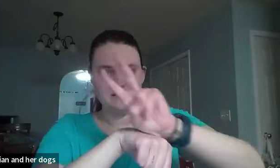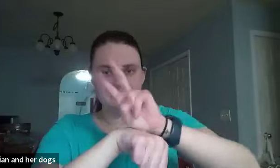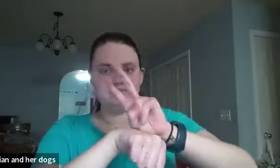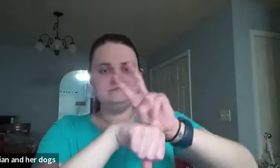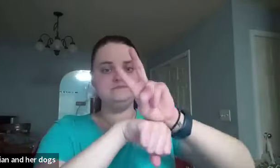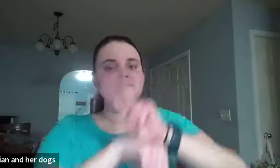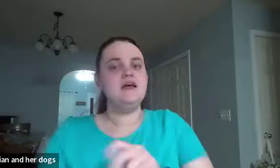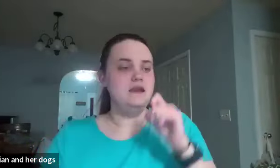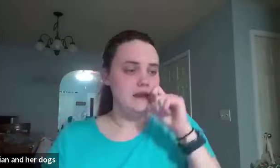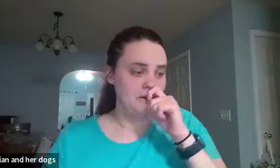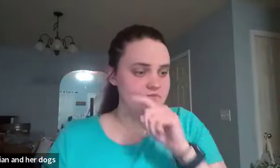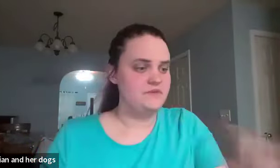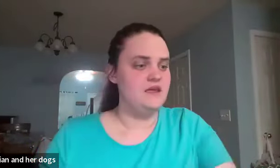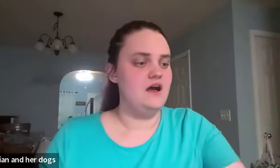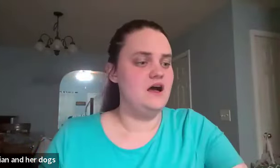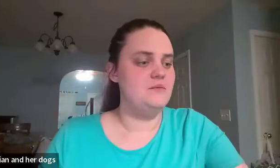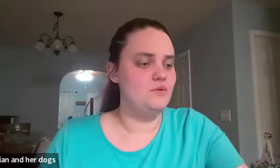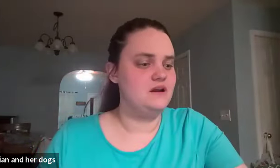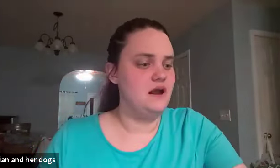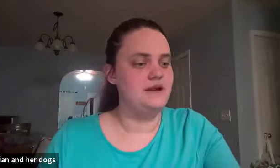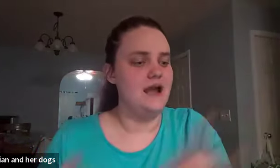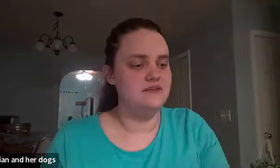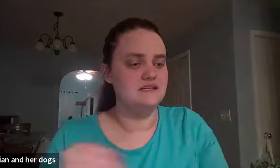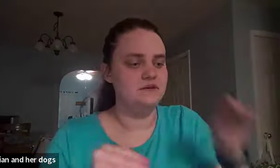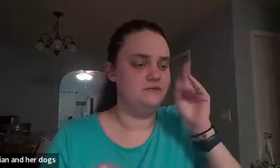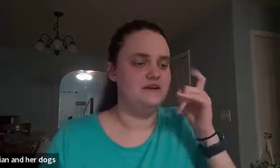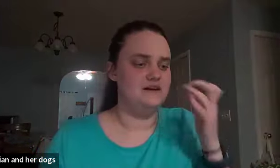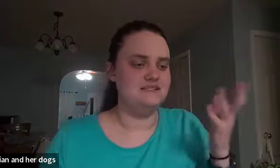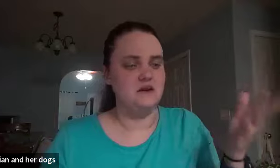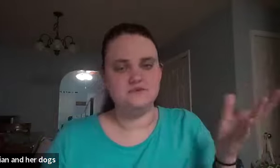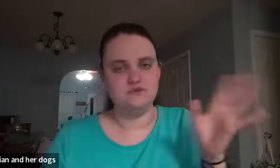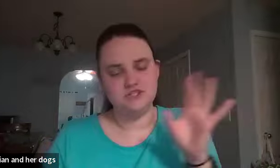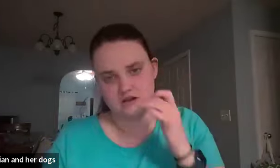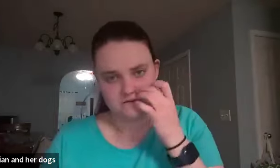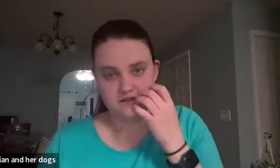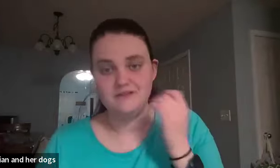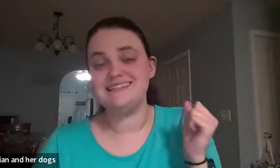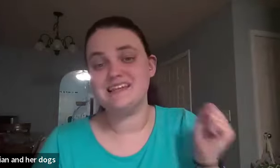Vanilla. Now, I'm gonna add this up here because it comes with chocolate and vanilla is the sign